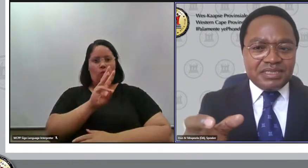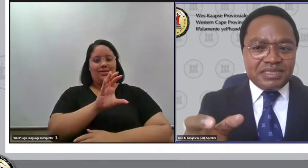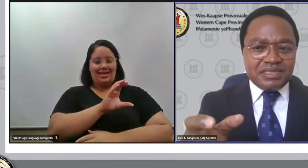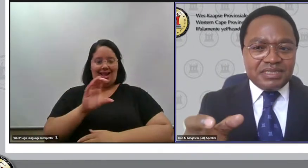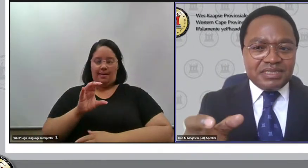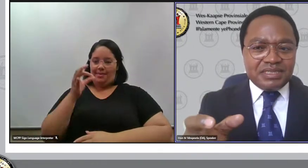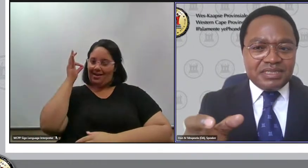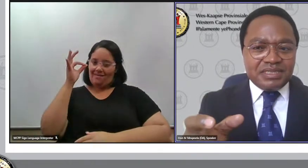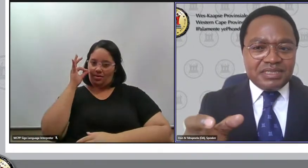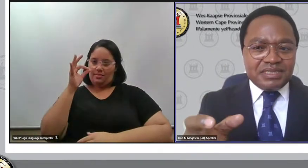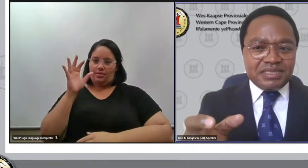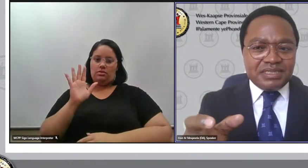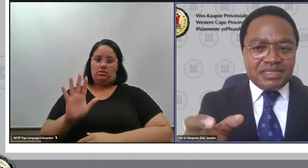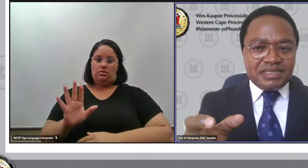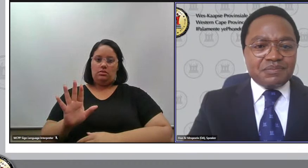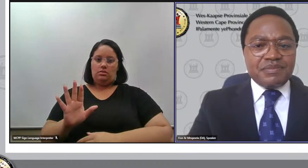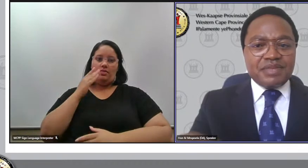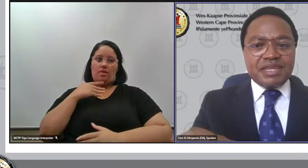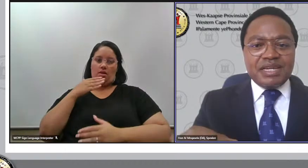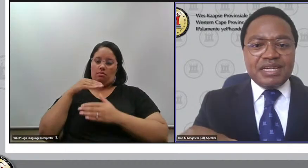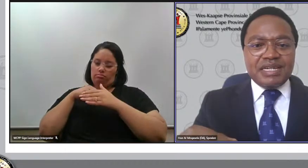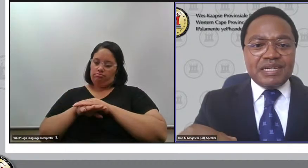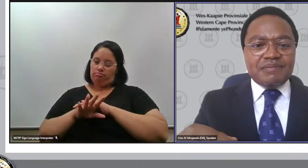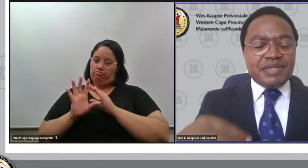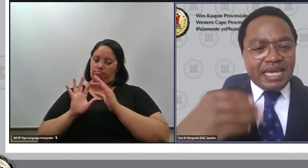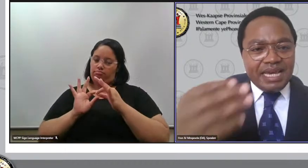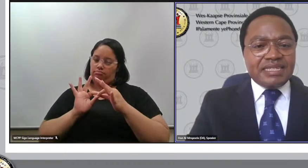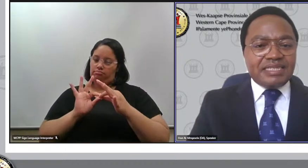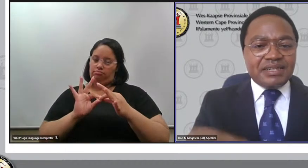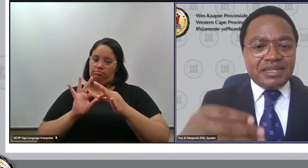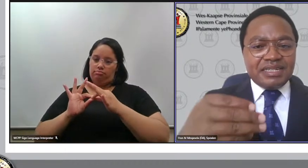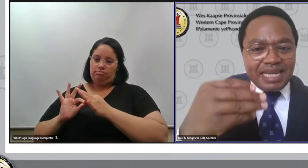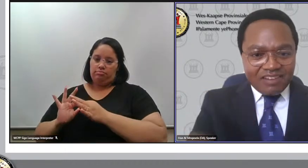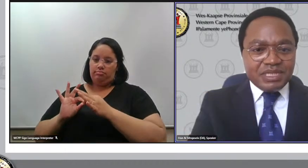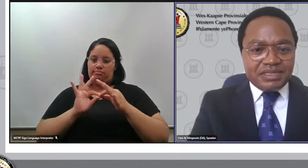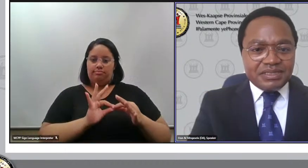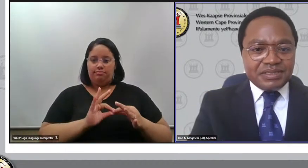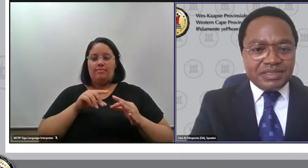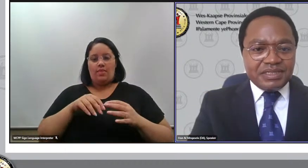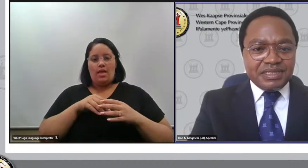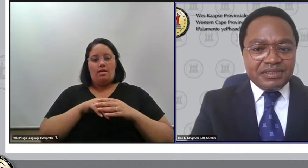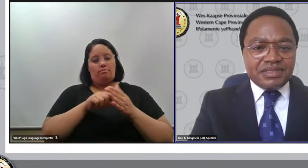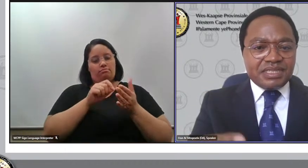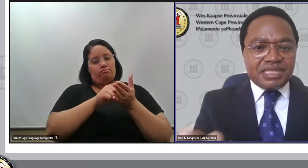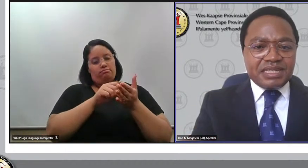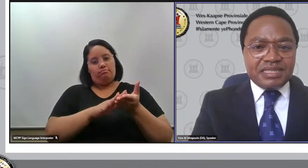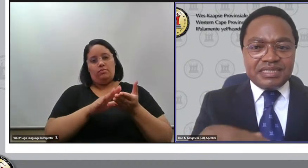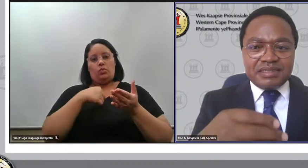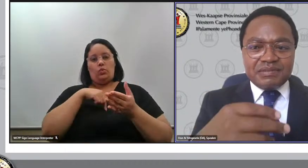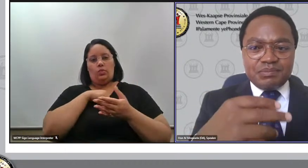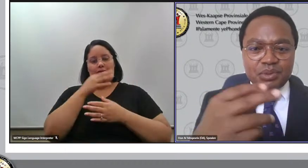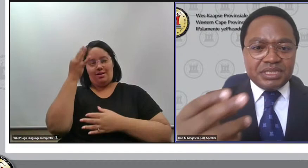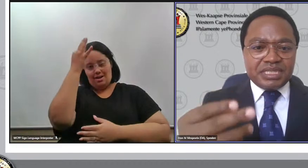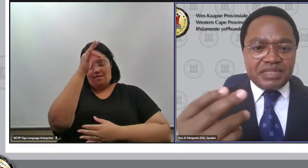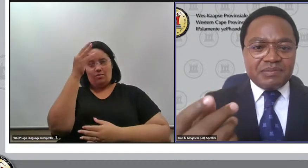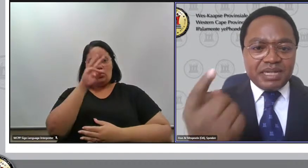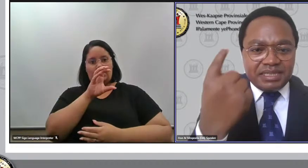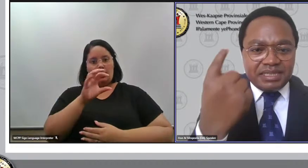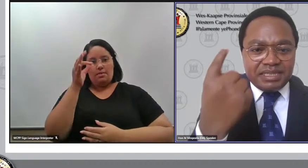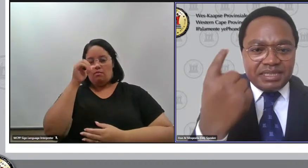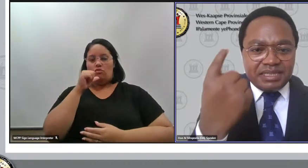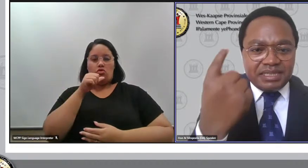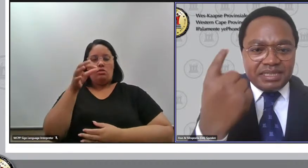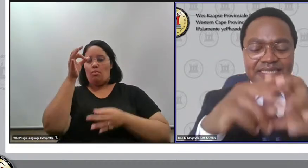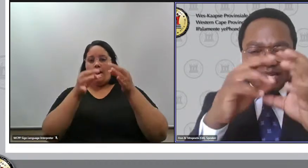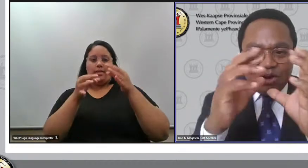government. When they enter into the relations, they enter as the government, not necessarily as a political